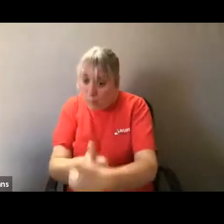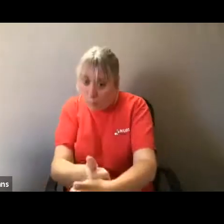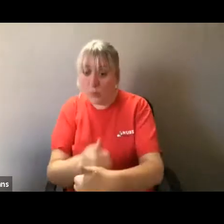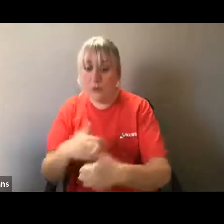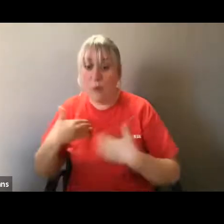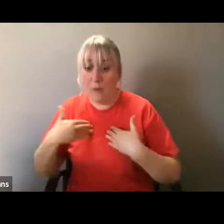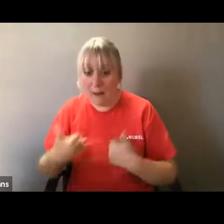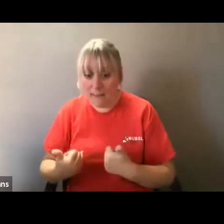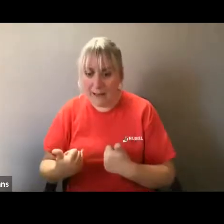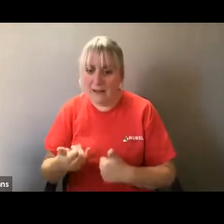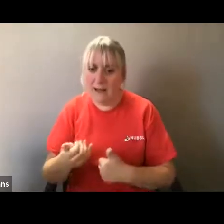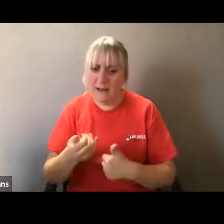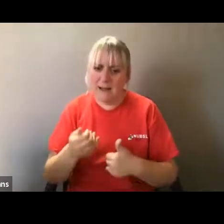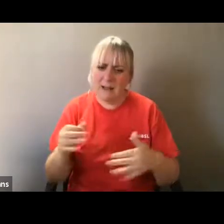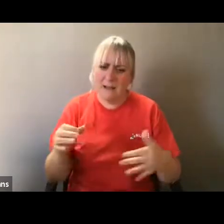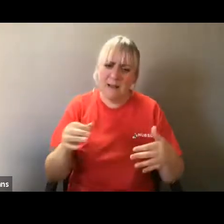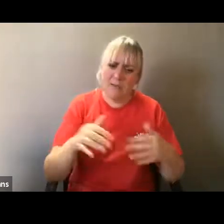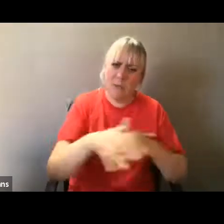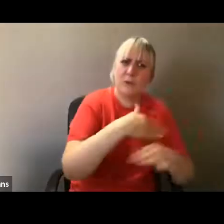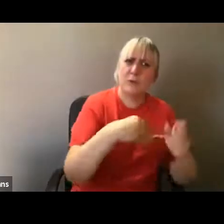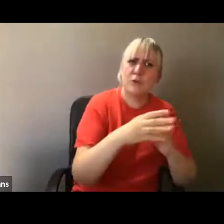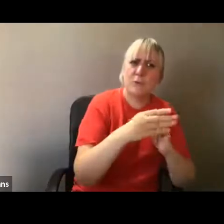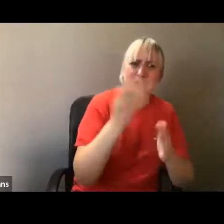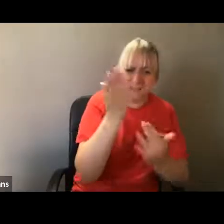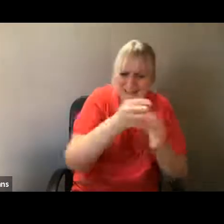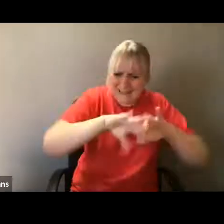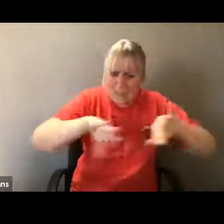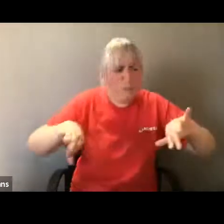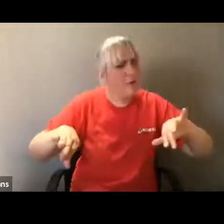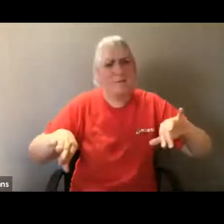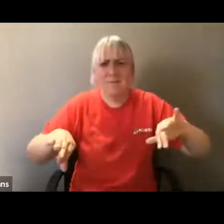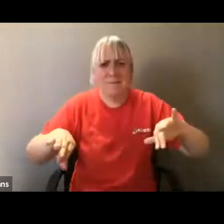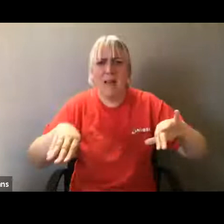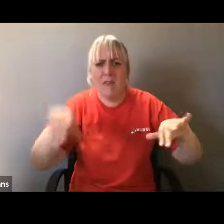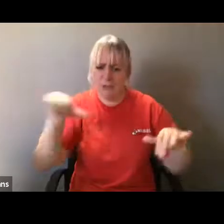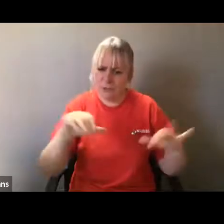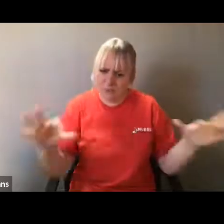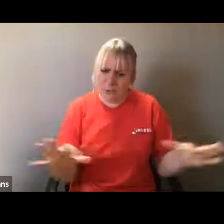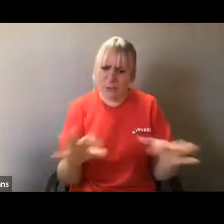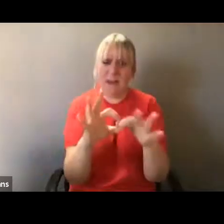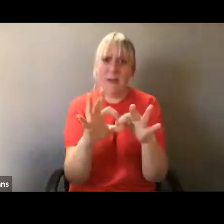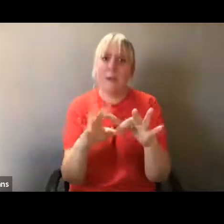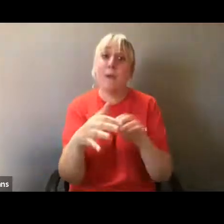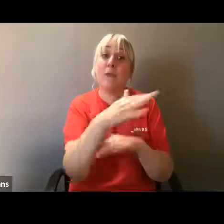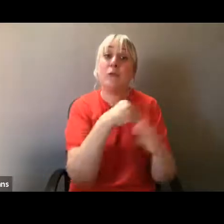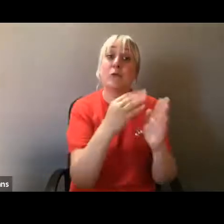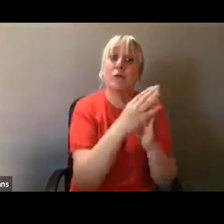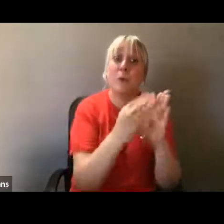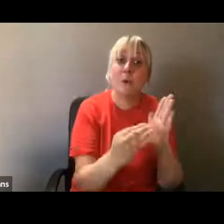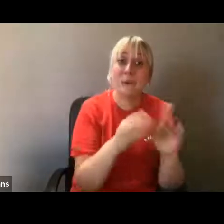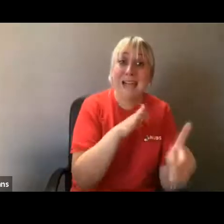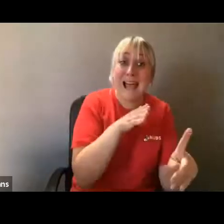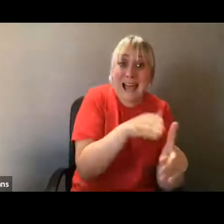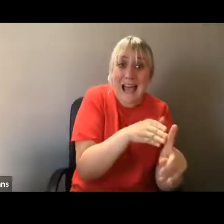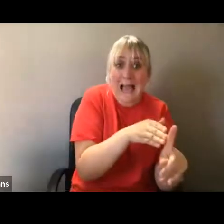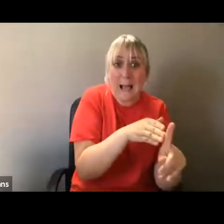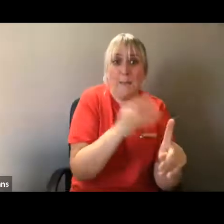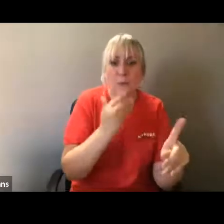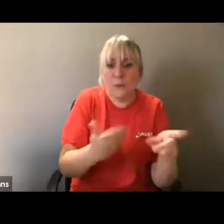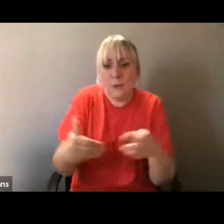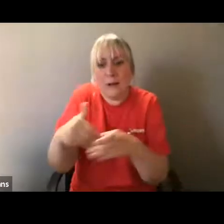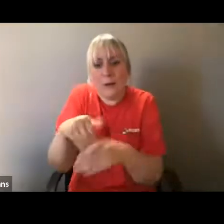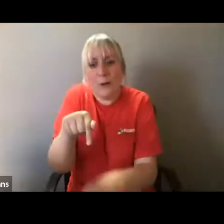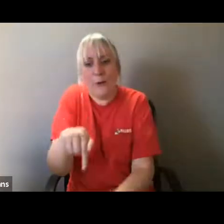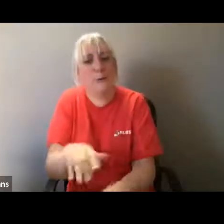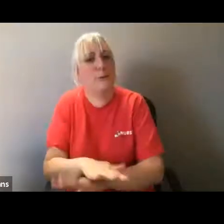But I do think it's important to recognise that the social model of disability just isn't about that. It wasn't intended to be, and it's not